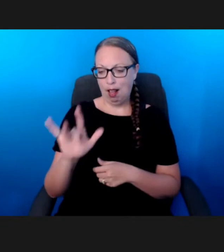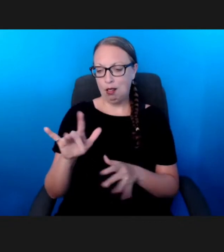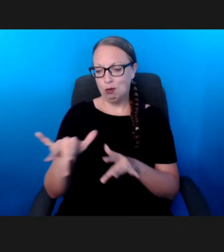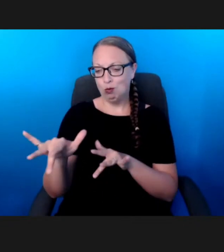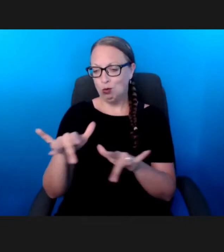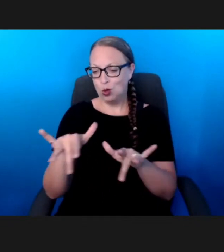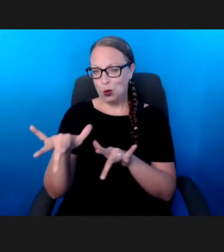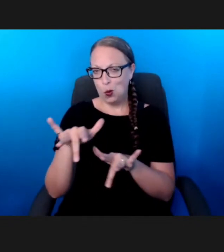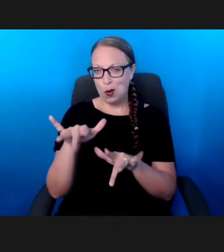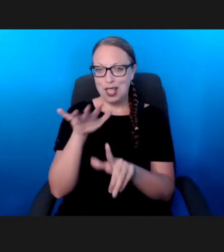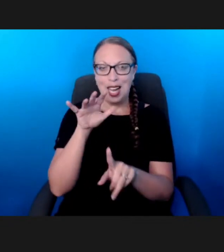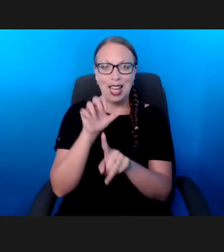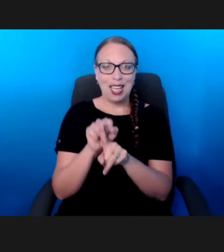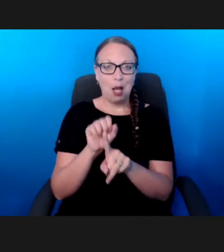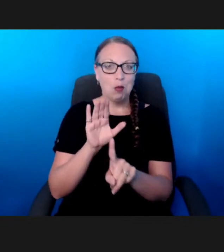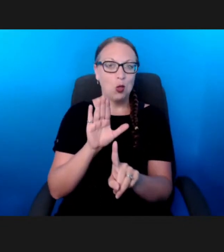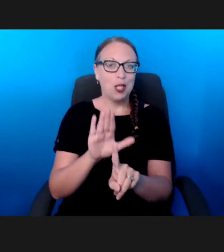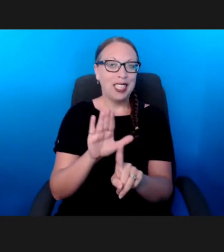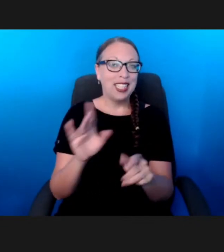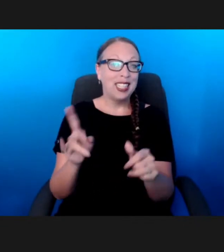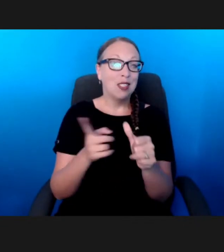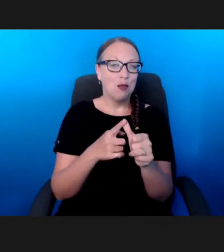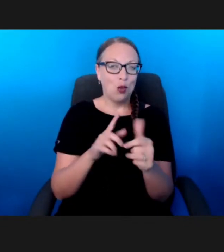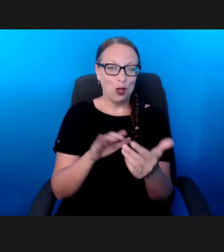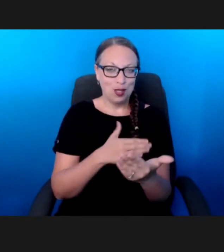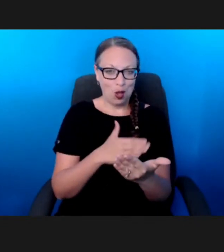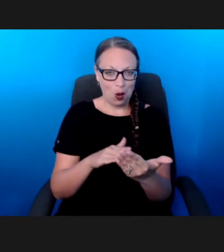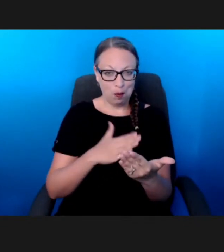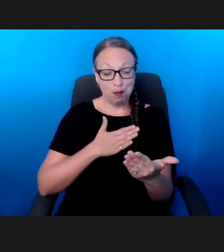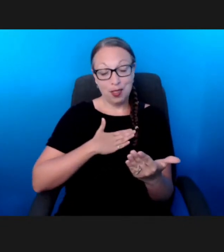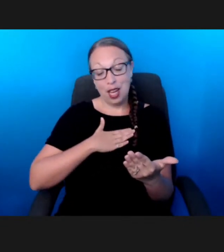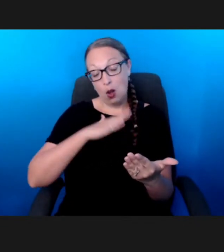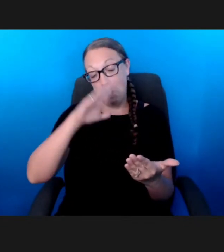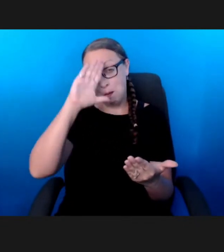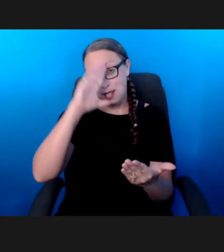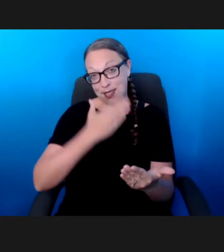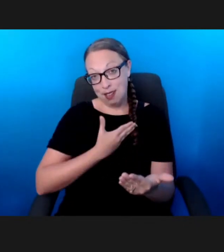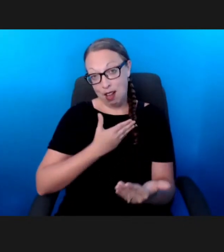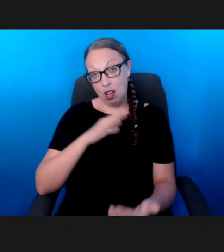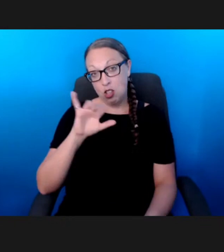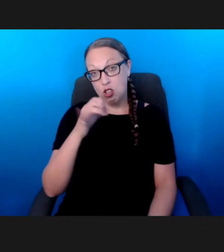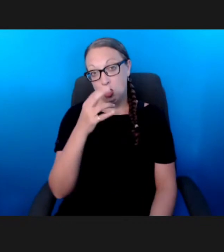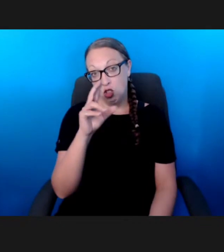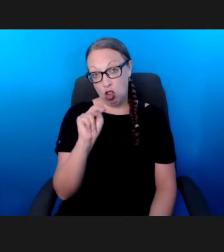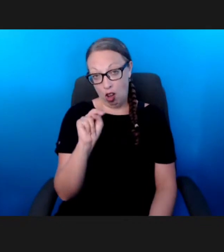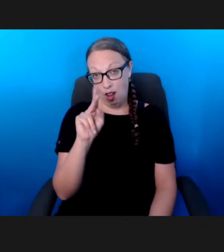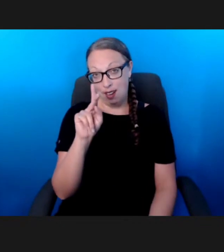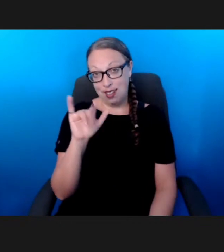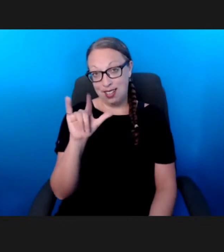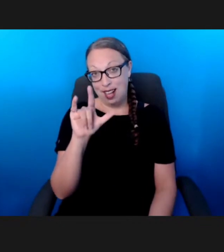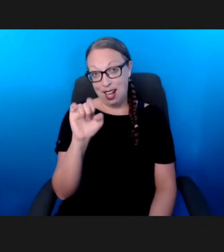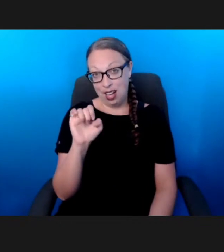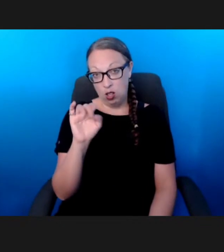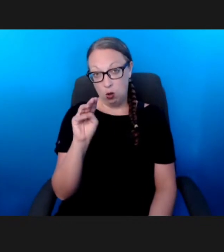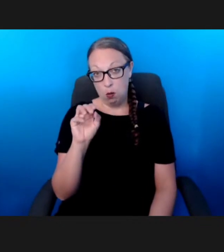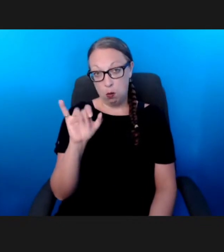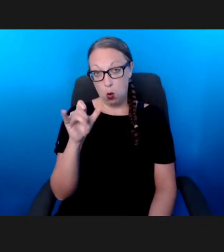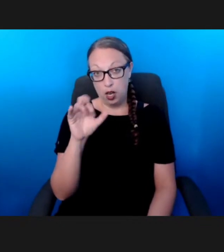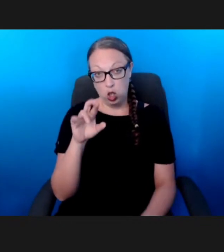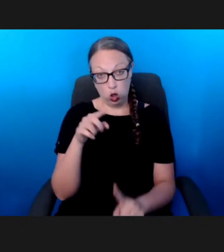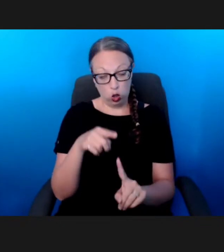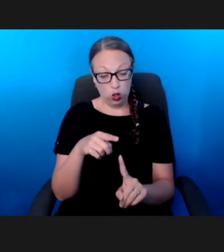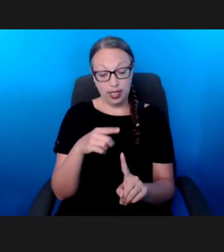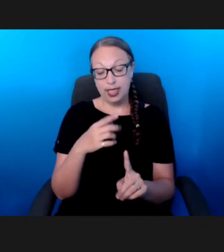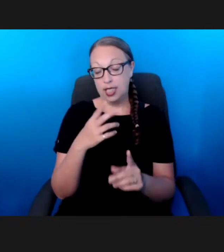I captured his first song. Now, my son, John Kyle Moyer, is a very accomplished musician, composer,